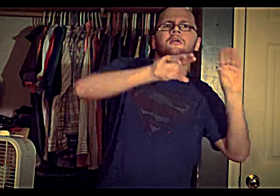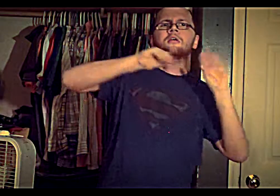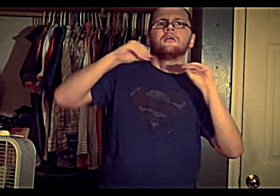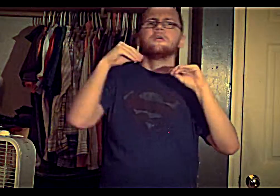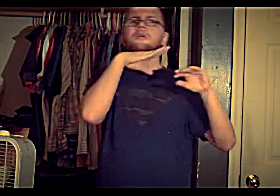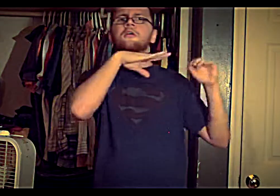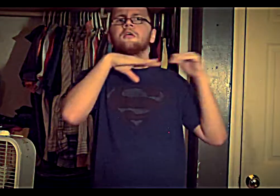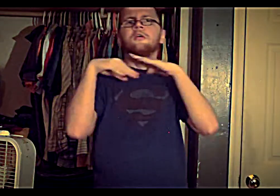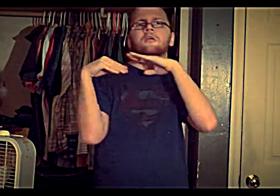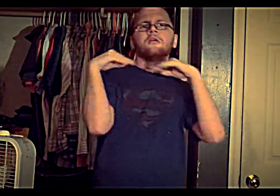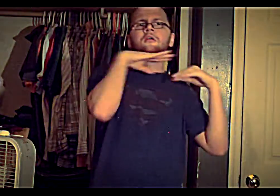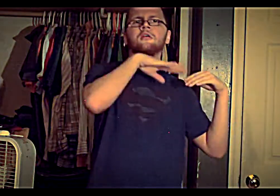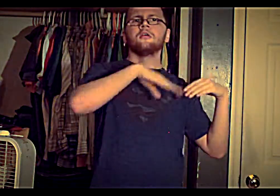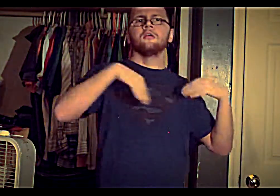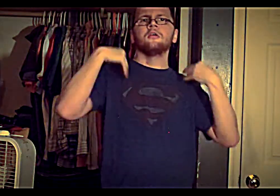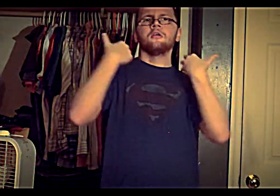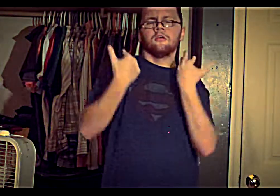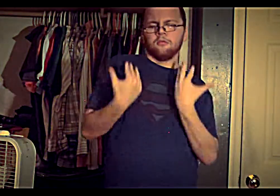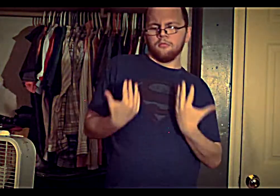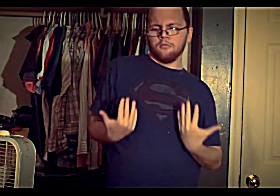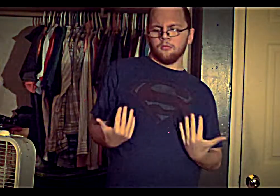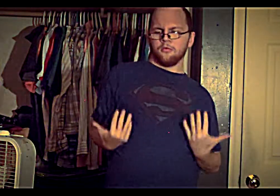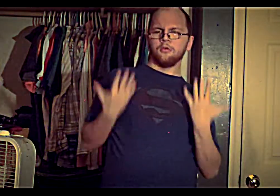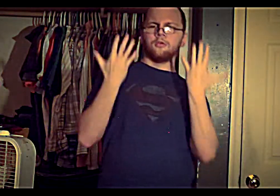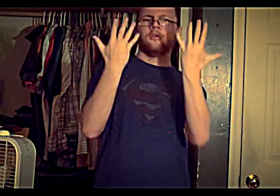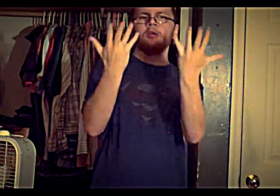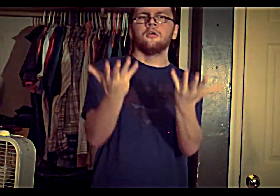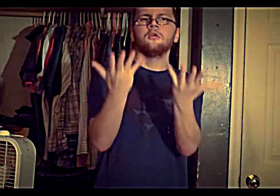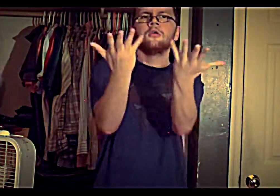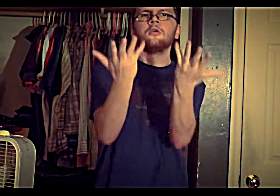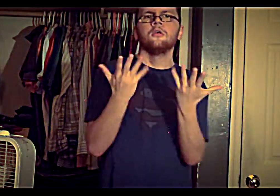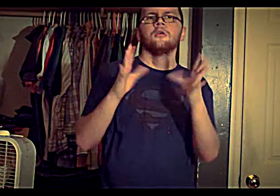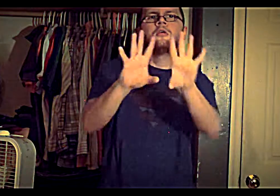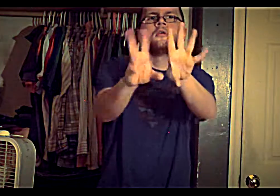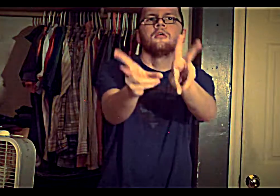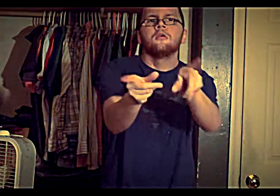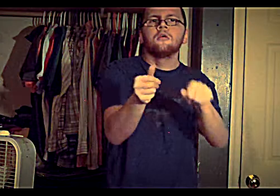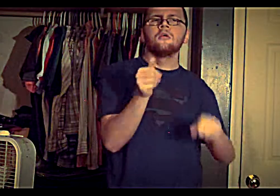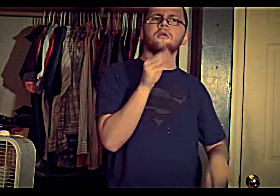in circles with your tongue. I give you bass, you give me sweet.